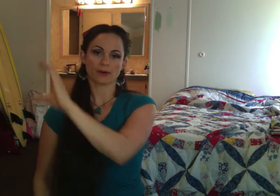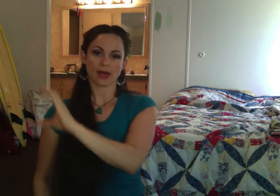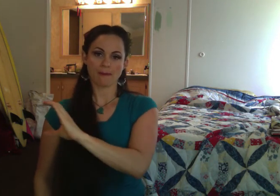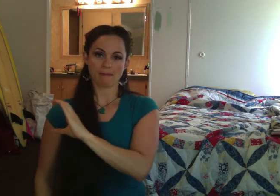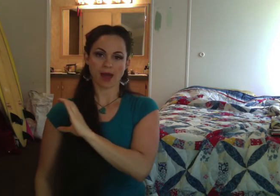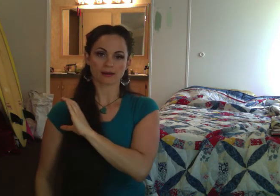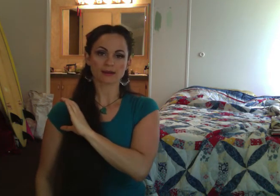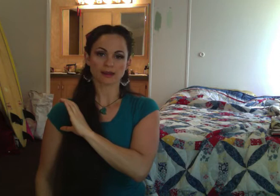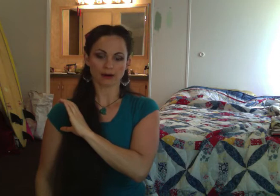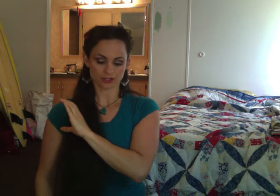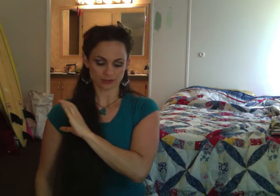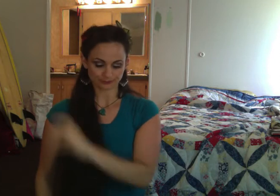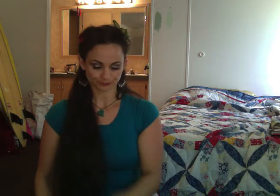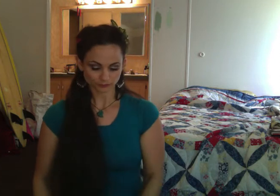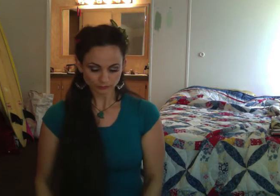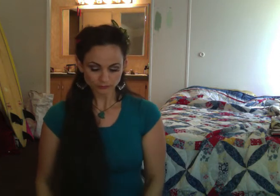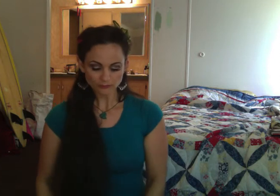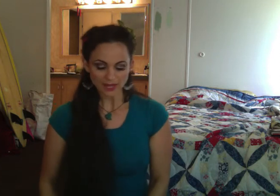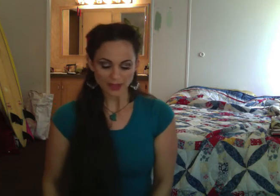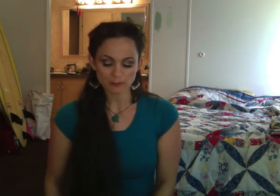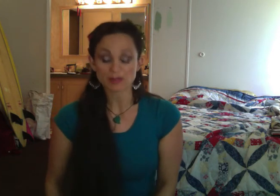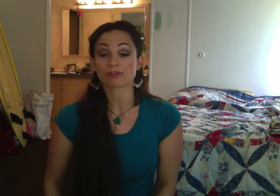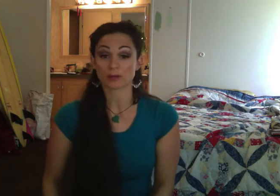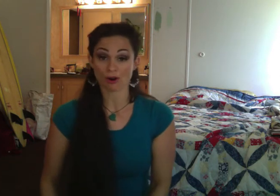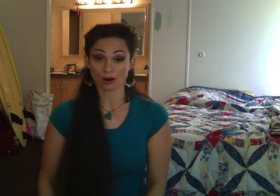and back, character. And that would be from your heart.